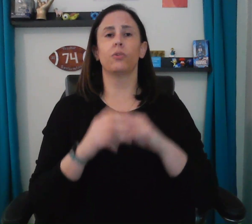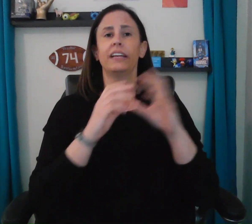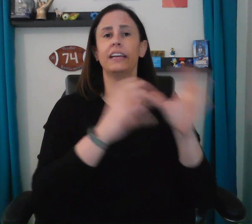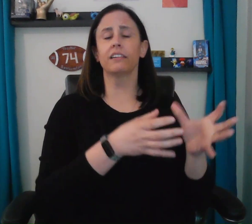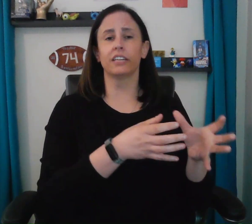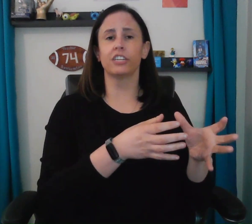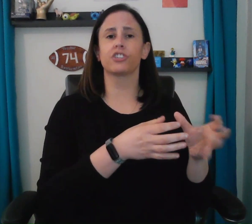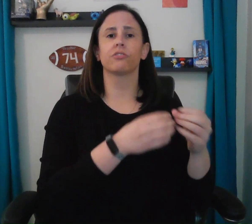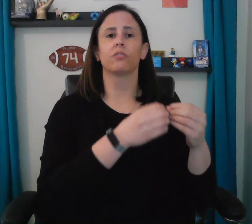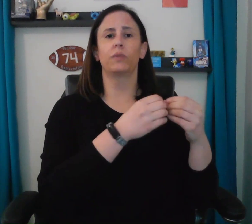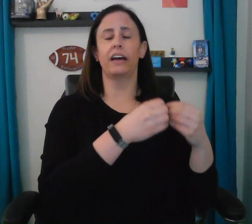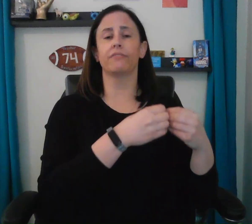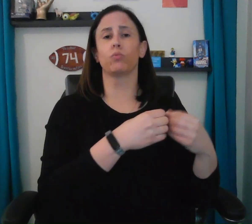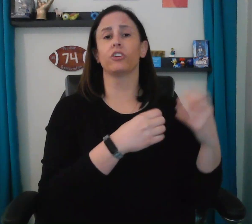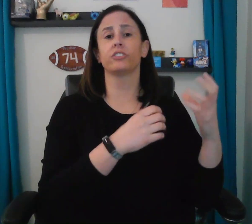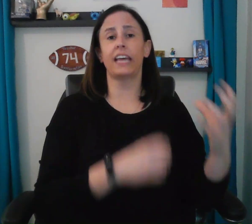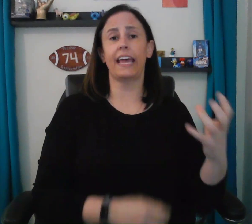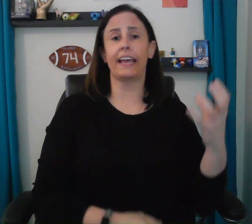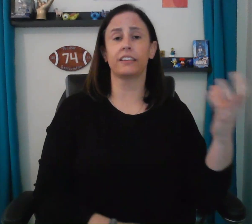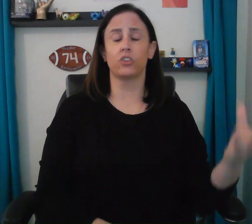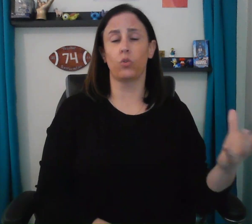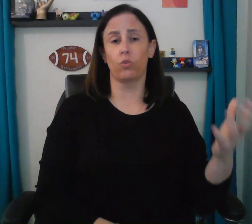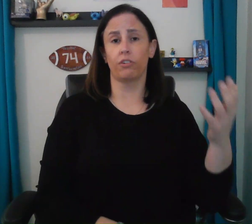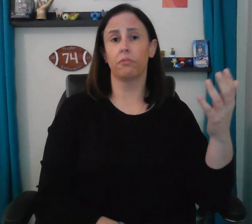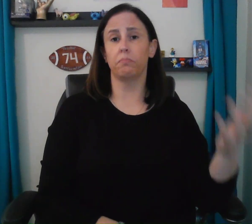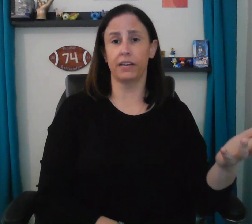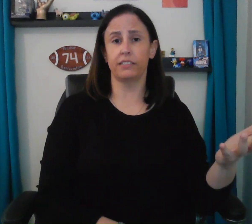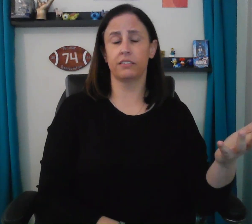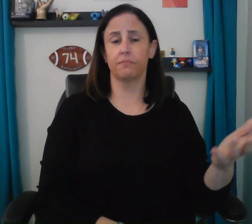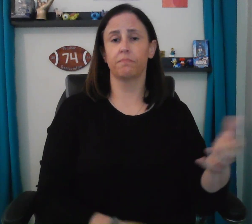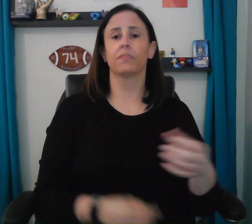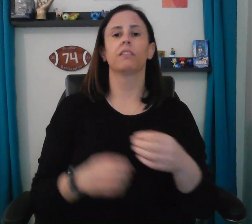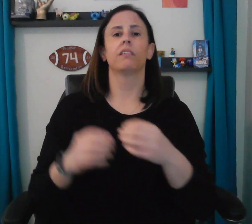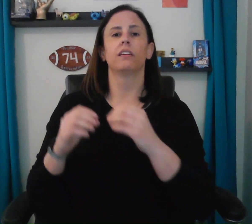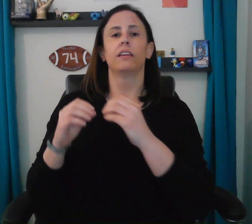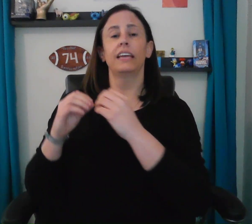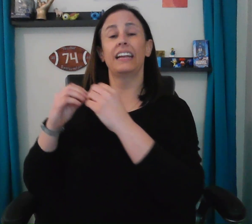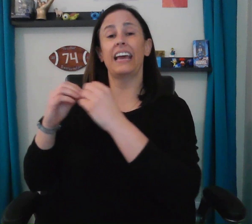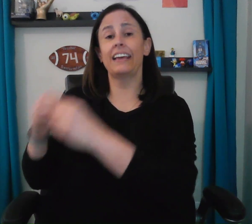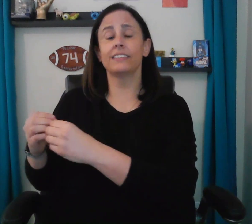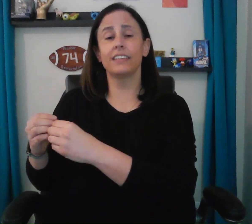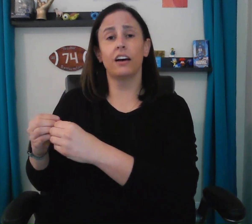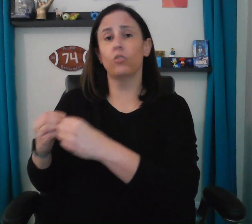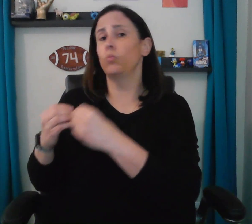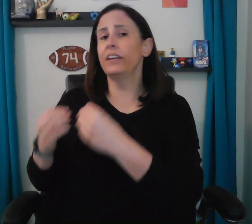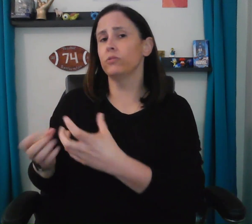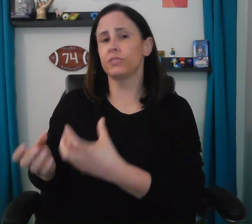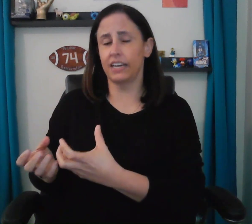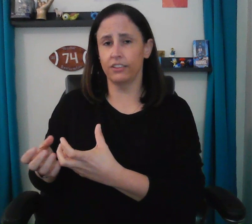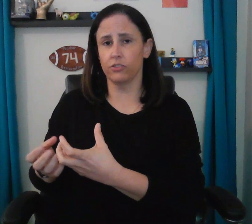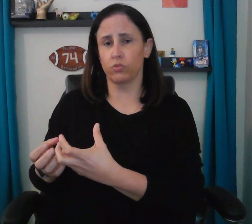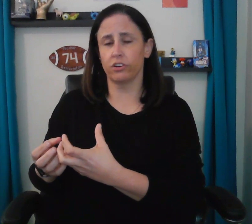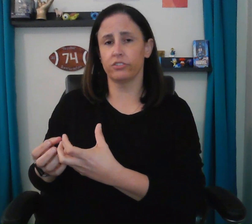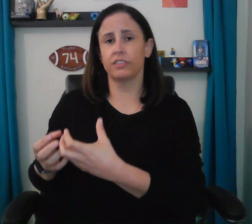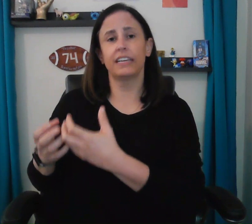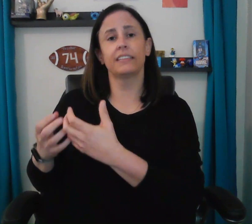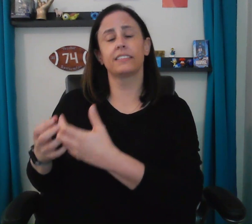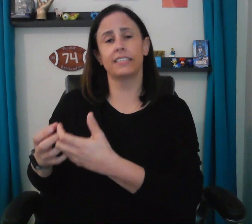in English, we have the words and, or, but. In ASL, we don't sign those words.